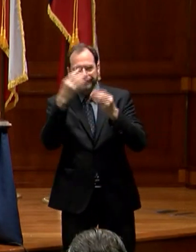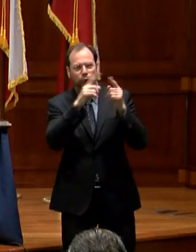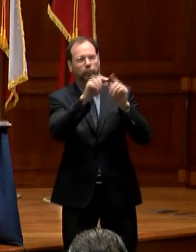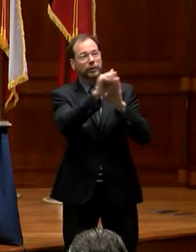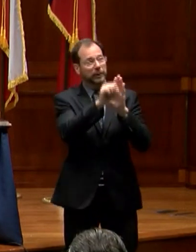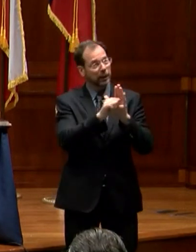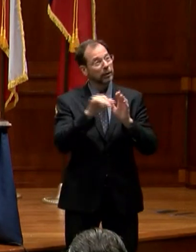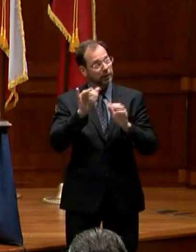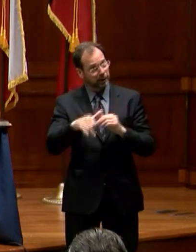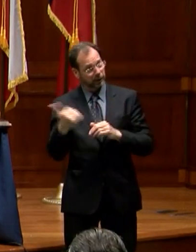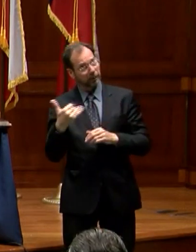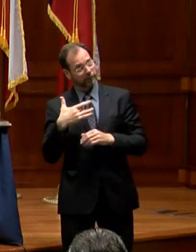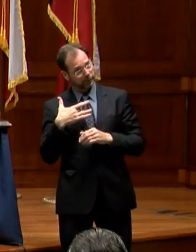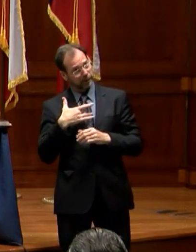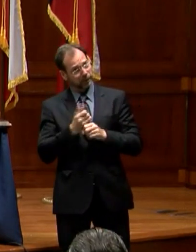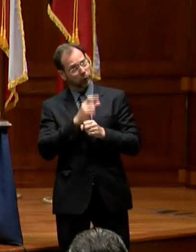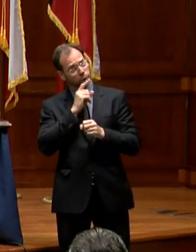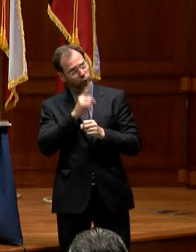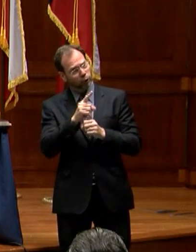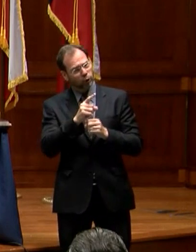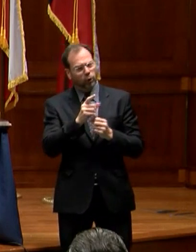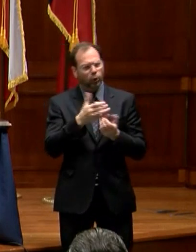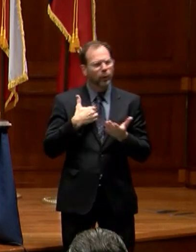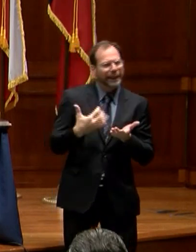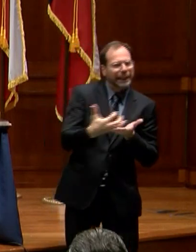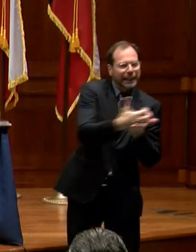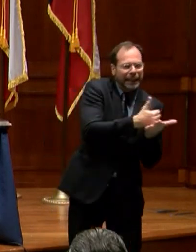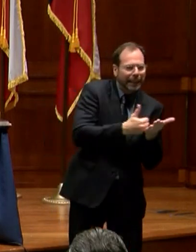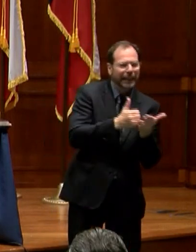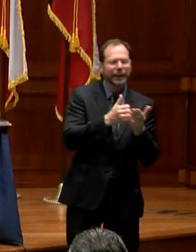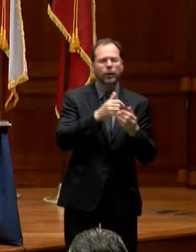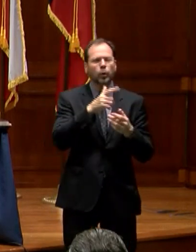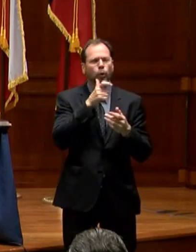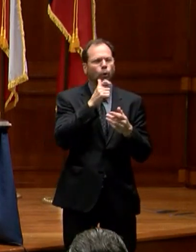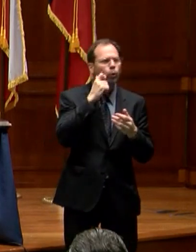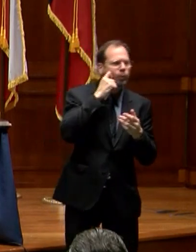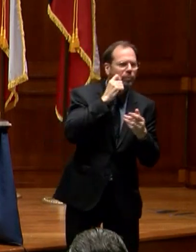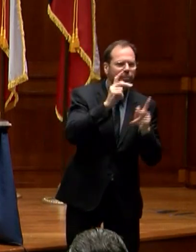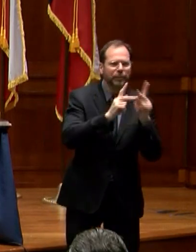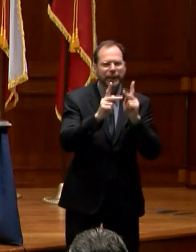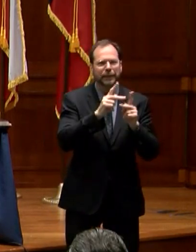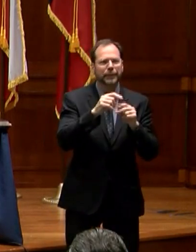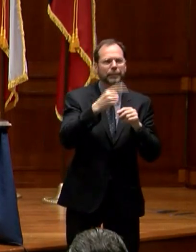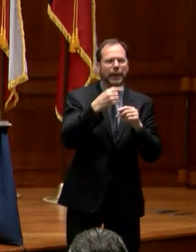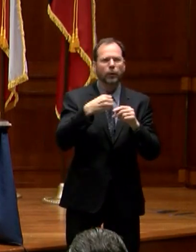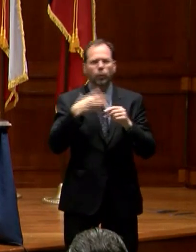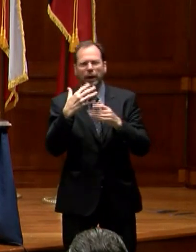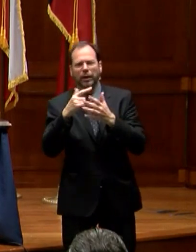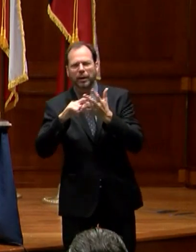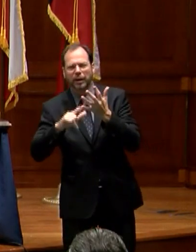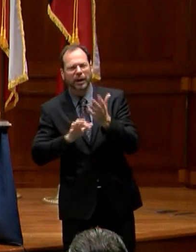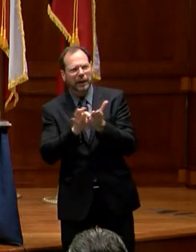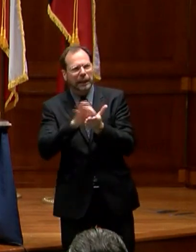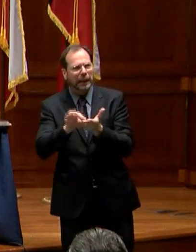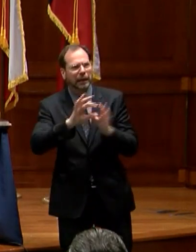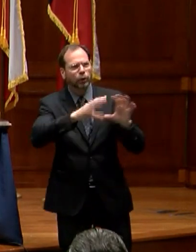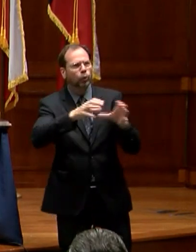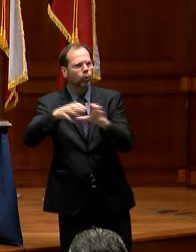Is that a step you would take to ensure that that racial data comes to the state, in addition to maybe hospitals also reporting how